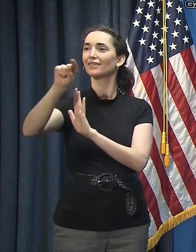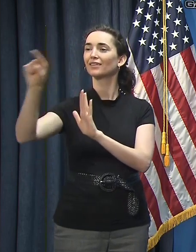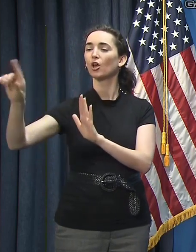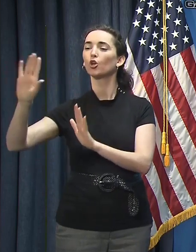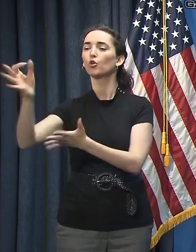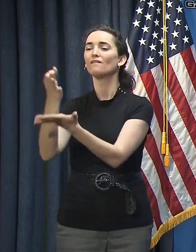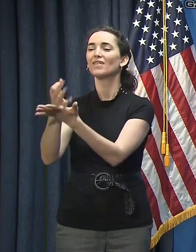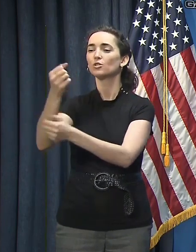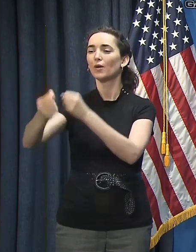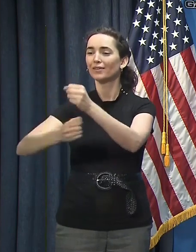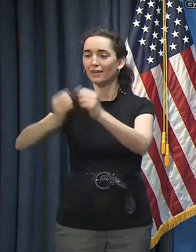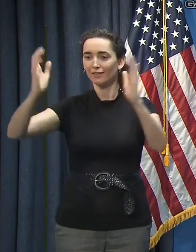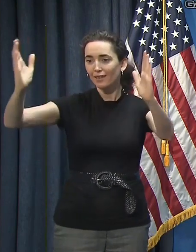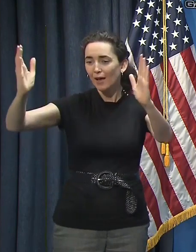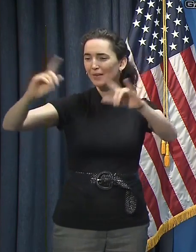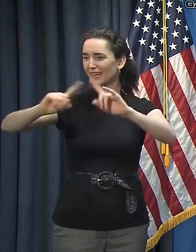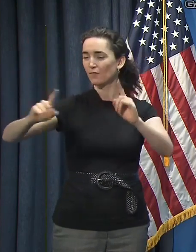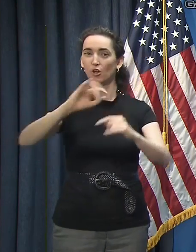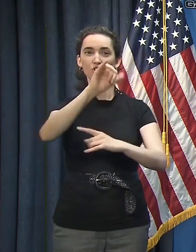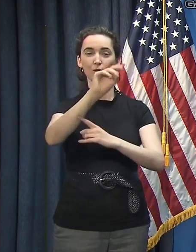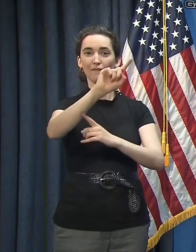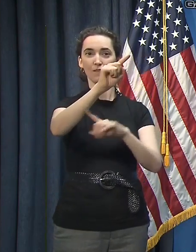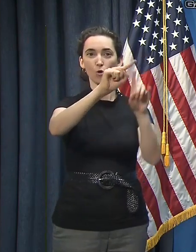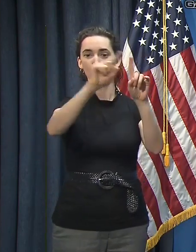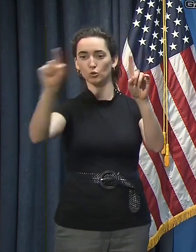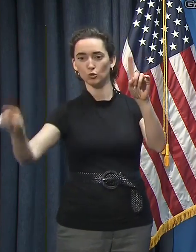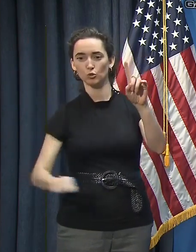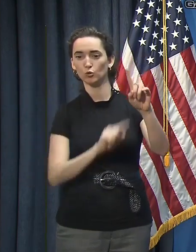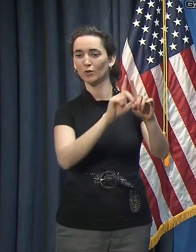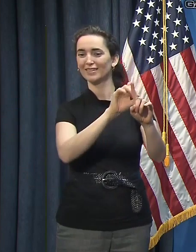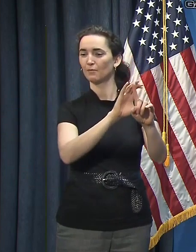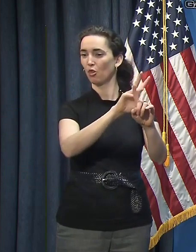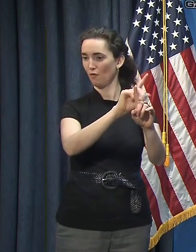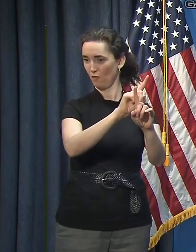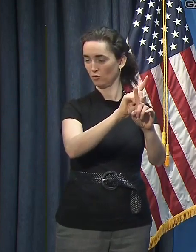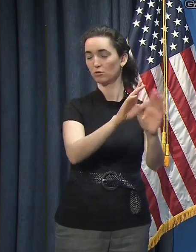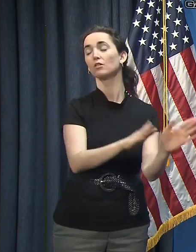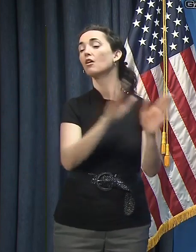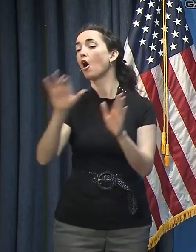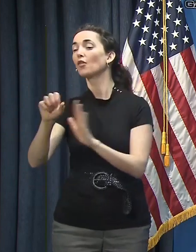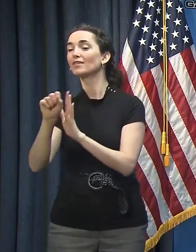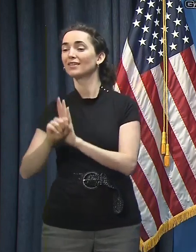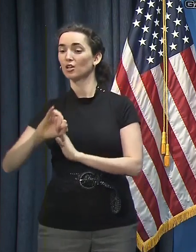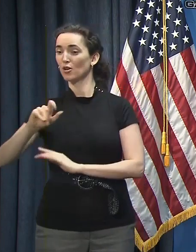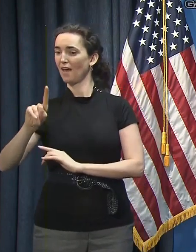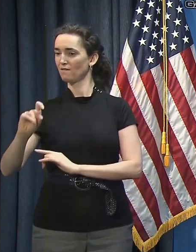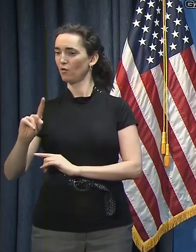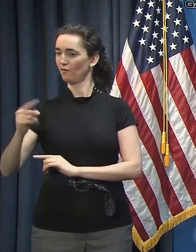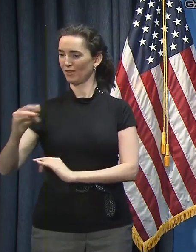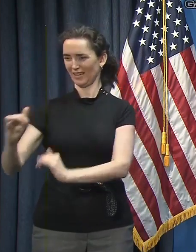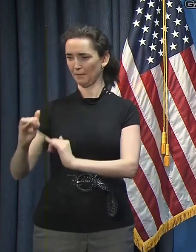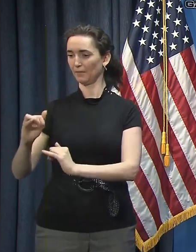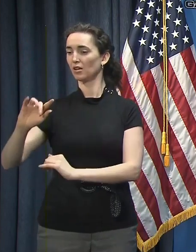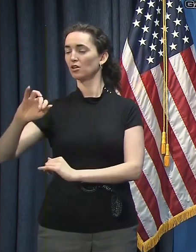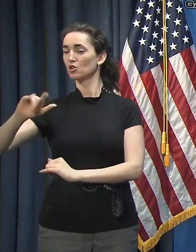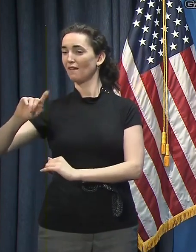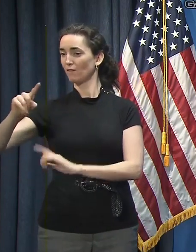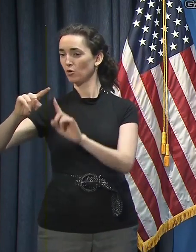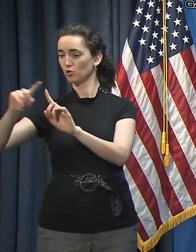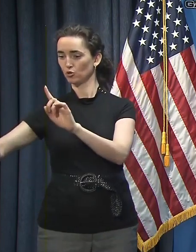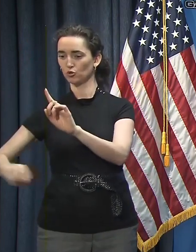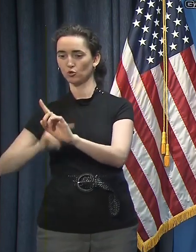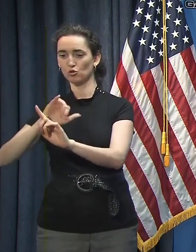fiscal years. Some of them go from January 1st to December 31st. Some go from July 1st, the way we do, to June 30th. And